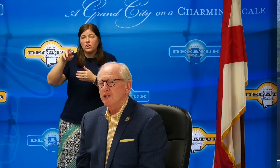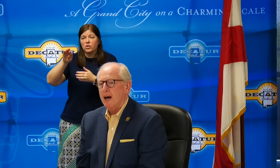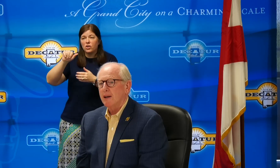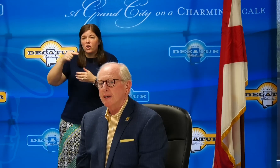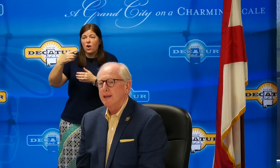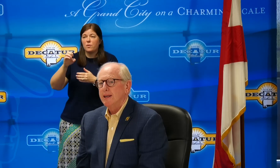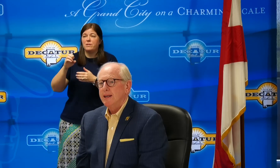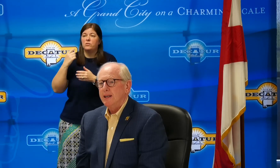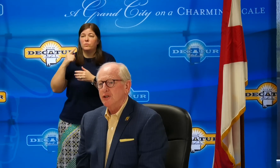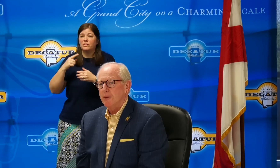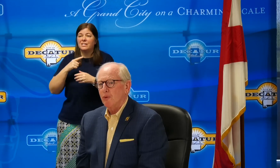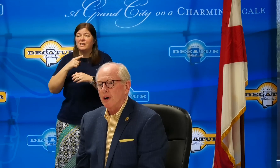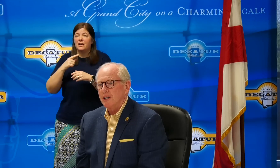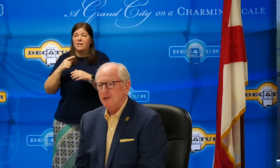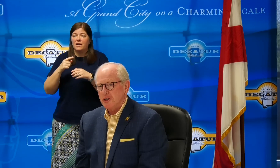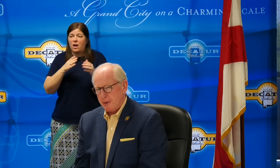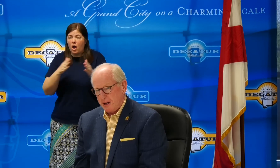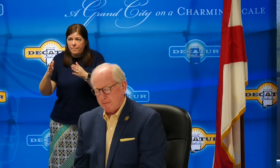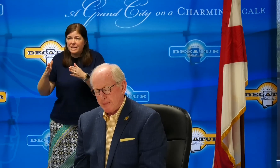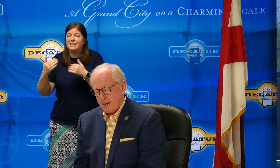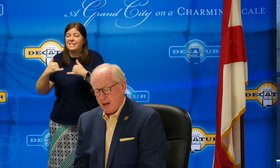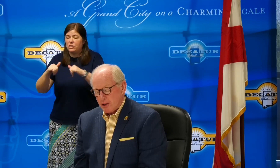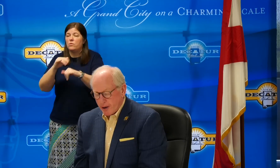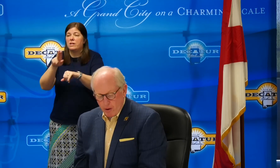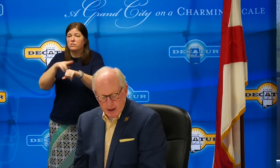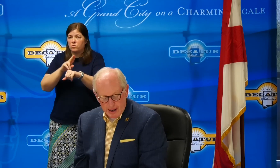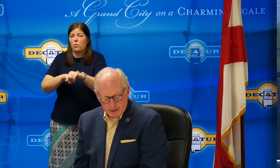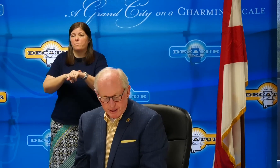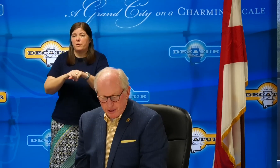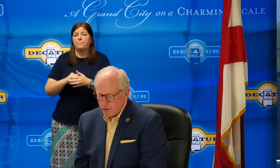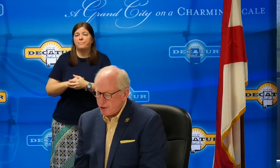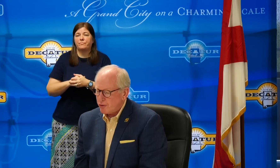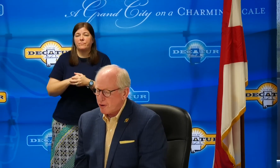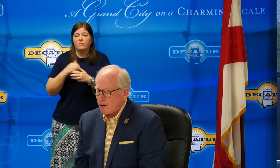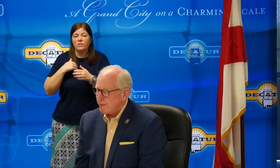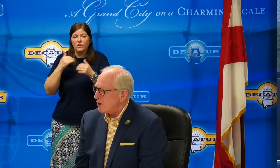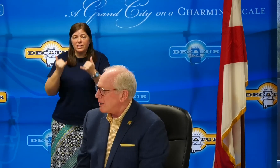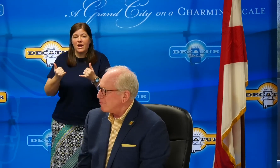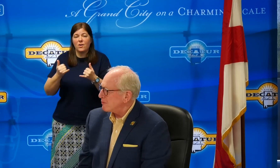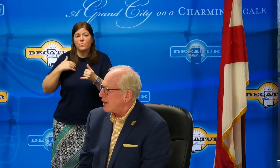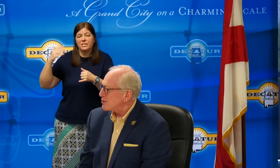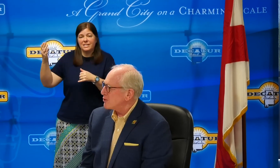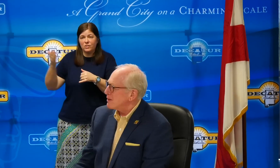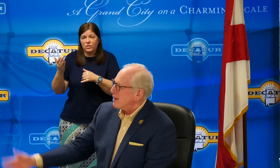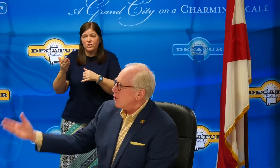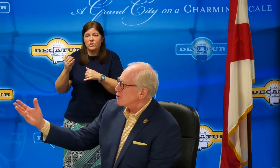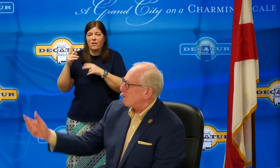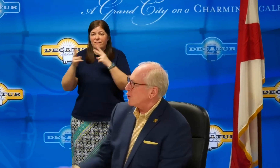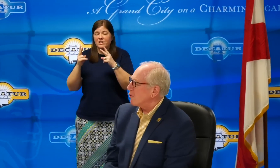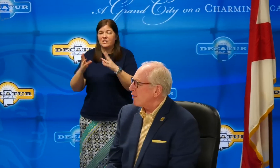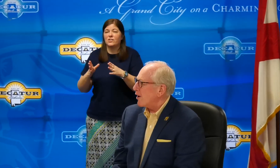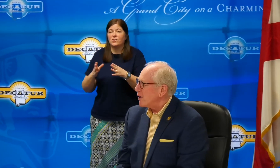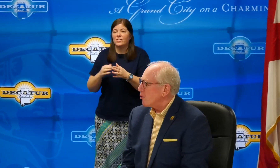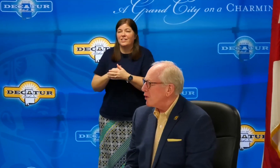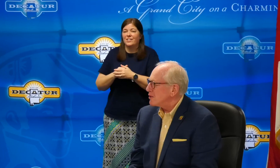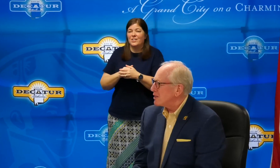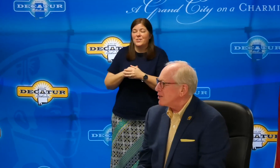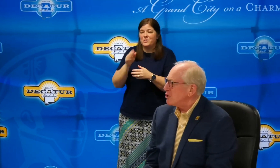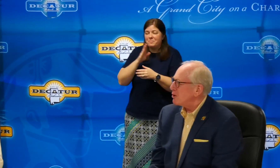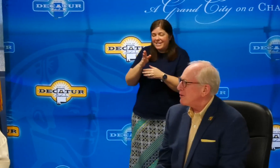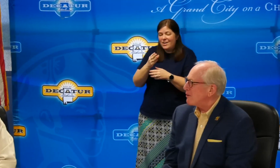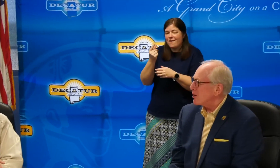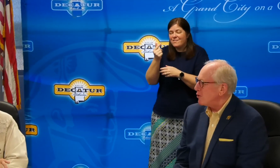Curbside recycling is temporarily suspended. So now I'd like to introduce our guest, who's a frequent flyer here with